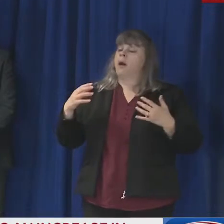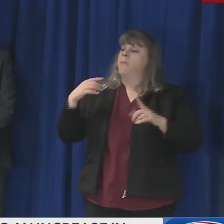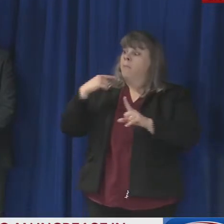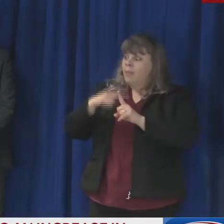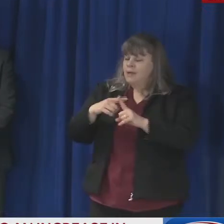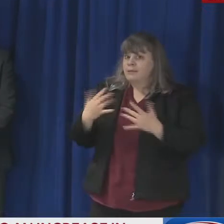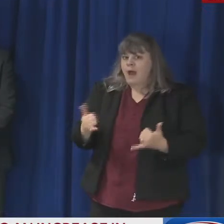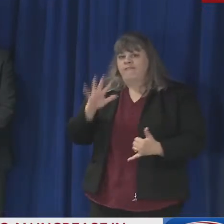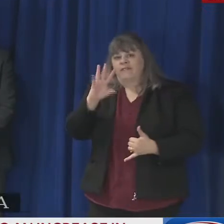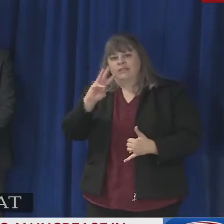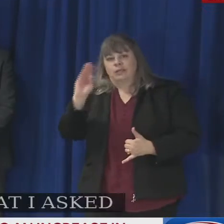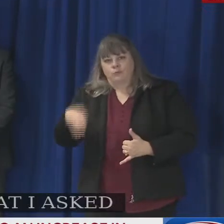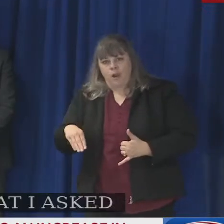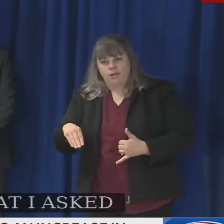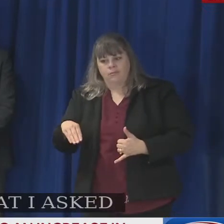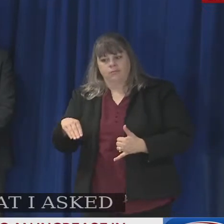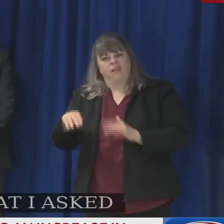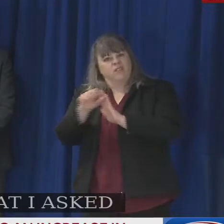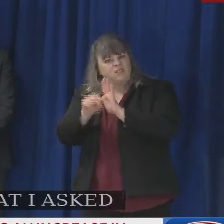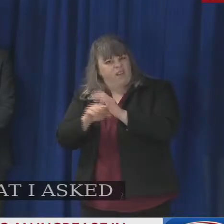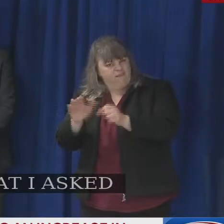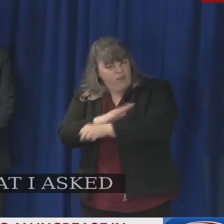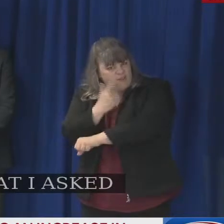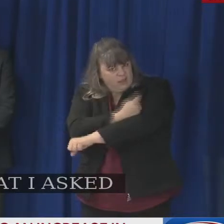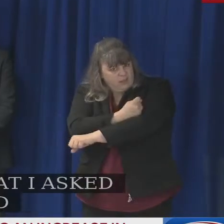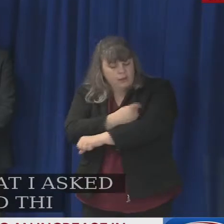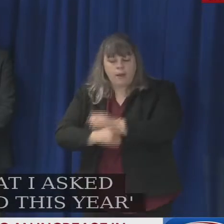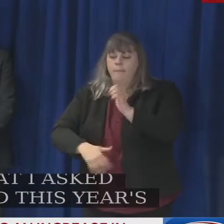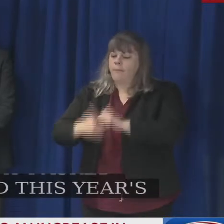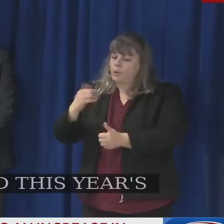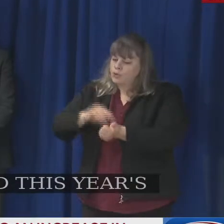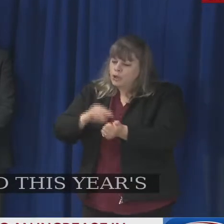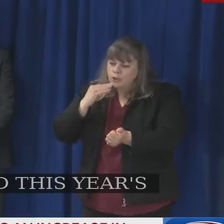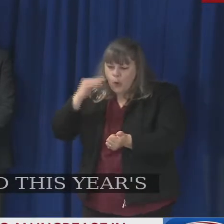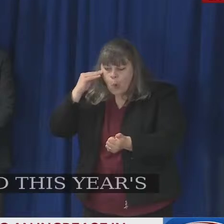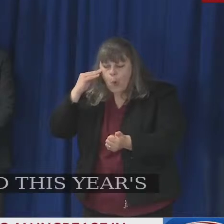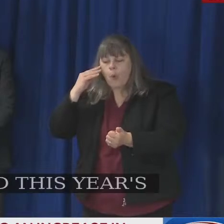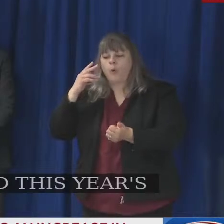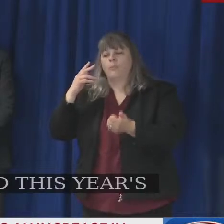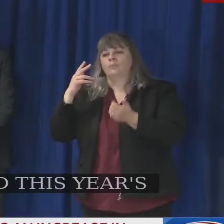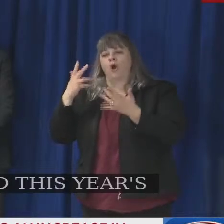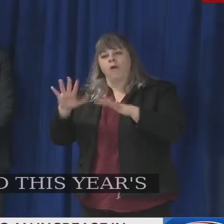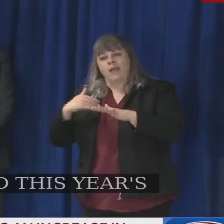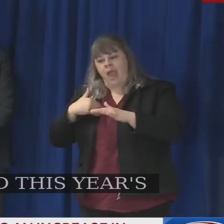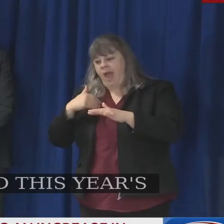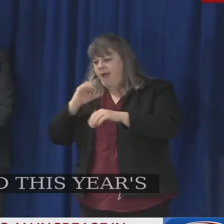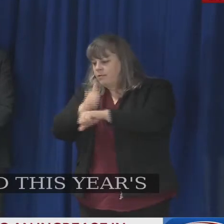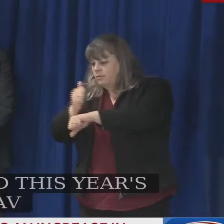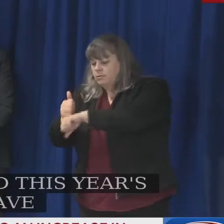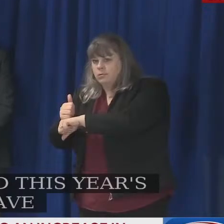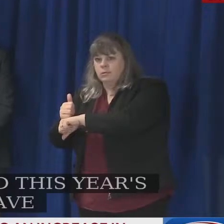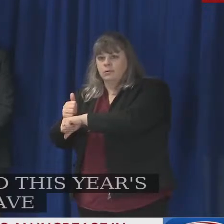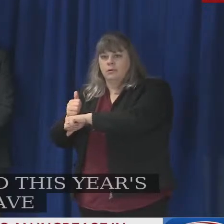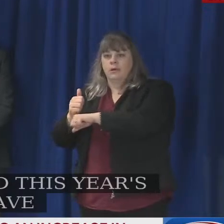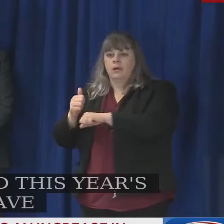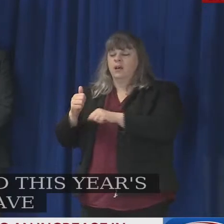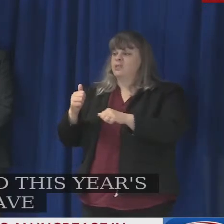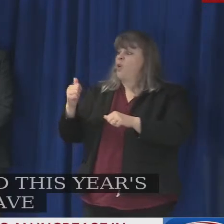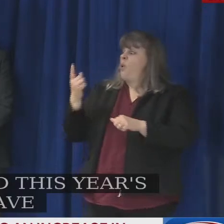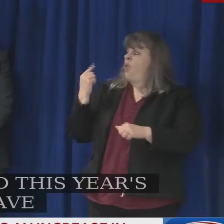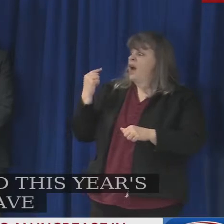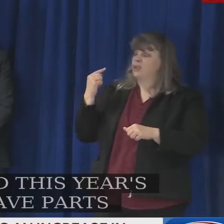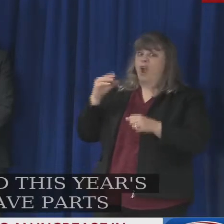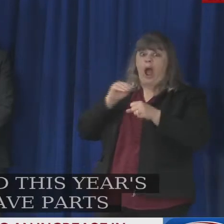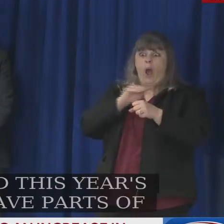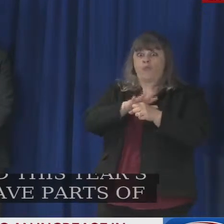fully vaccinated. Most of the long-term care facilities, you've got all kinds of checks and balances. There isn't anywhere near the number of outbreaks there were last